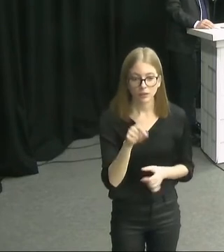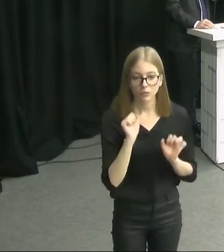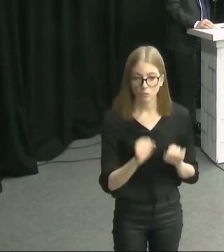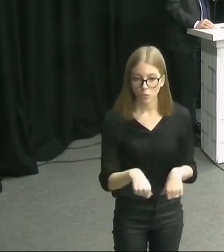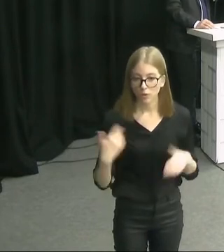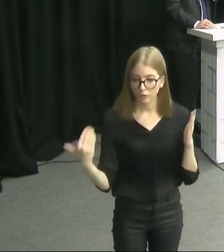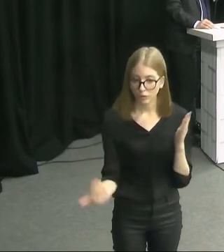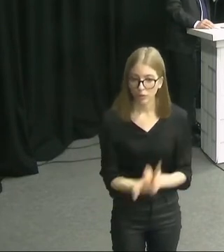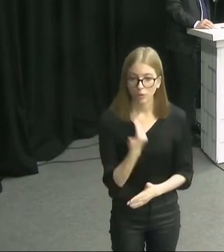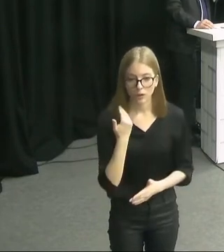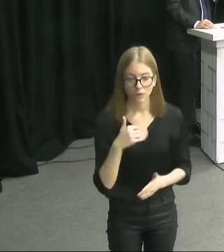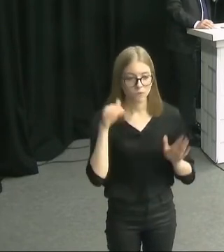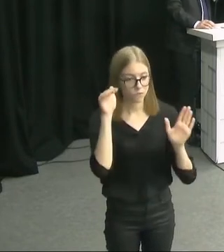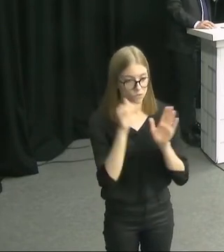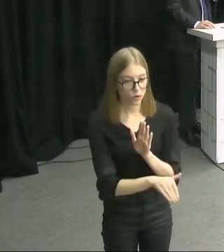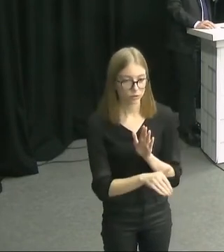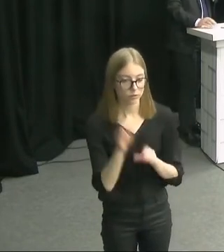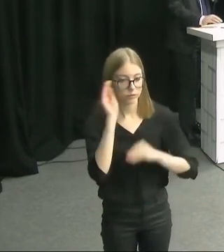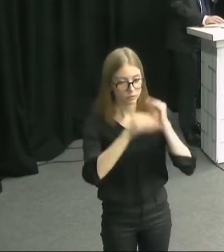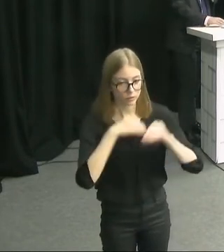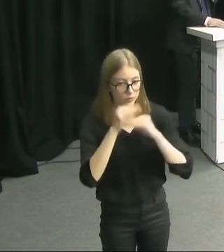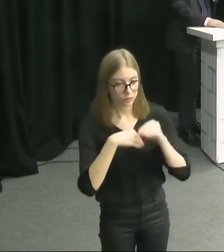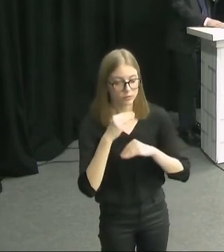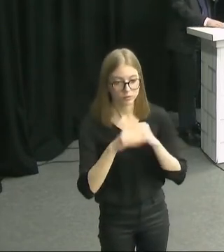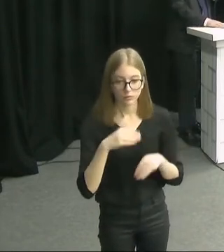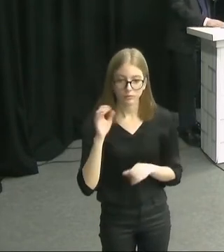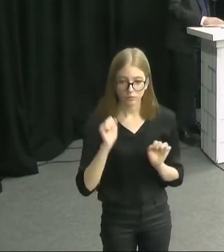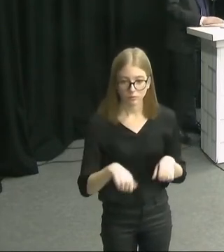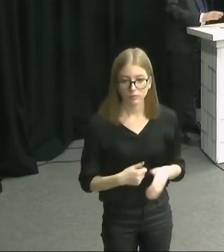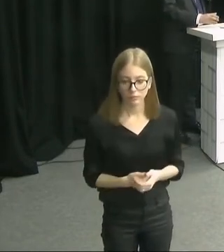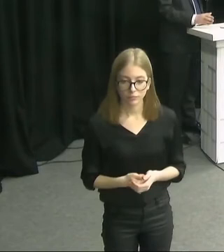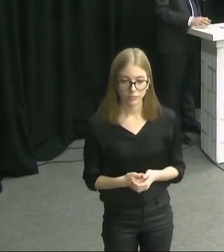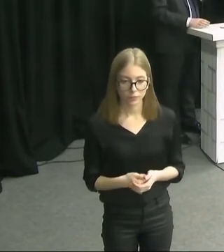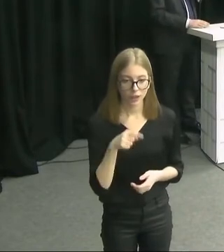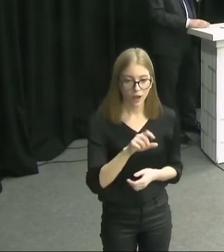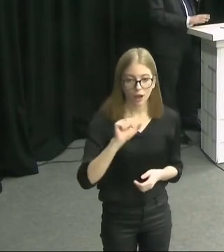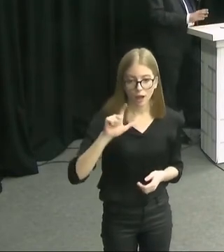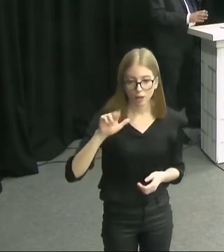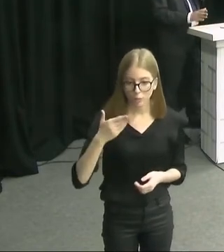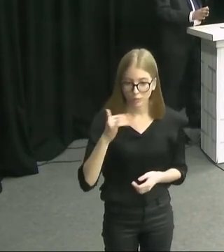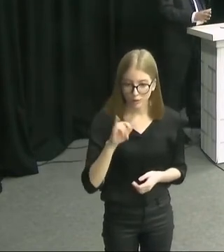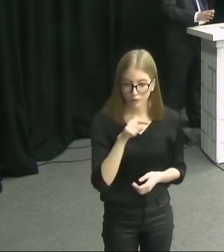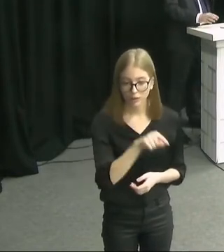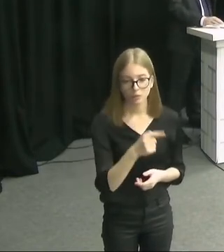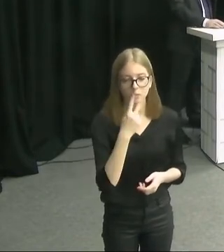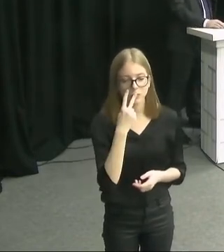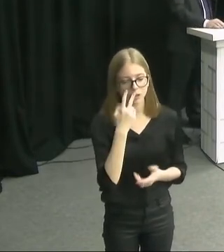The alumni has seen the world and they know what's going on in the world, so they can do a lot for the university.